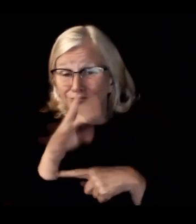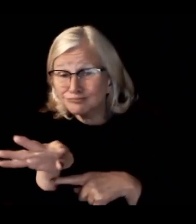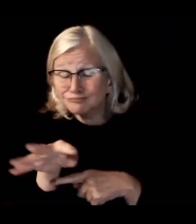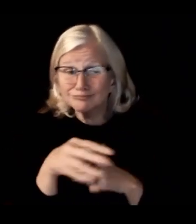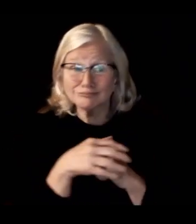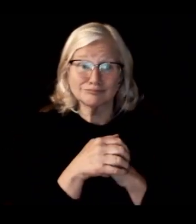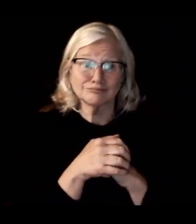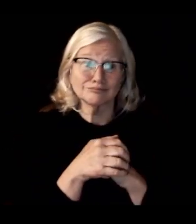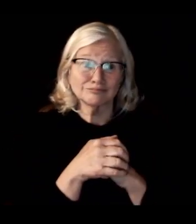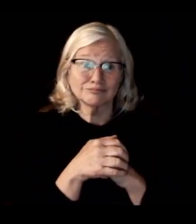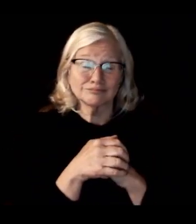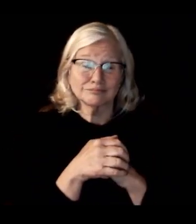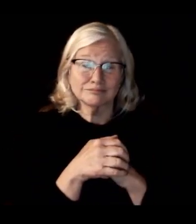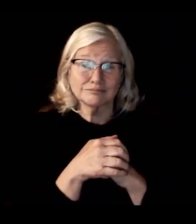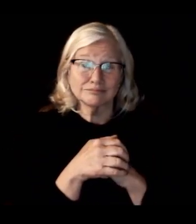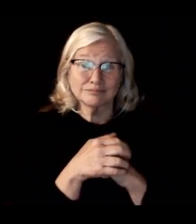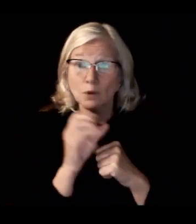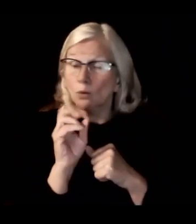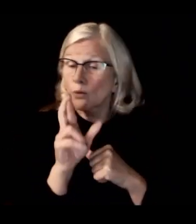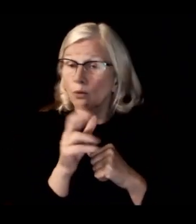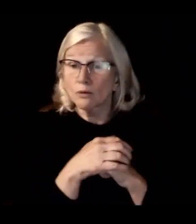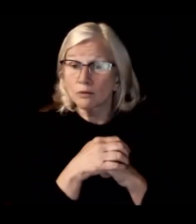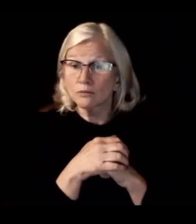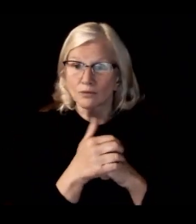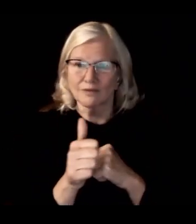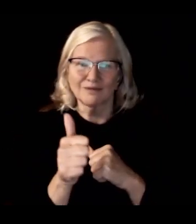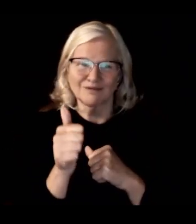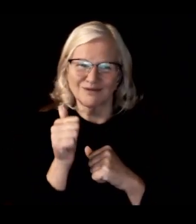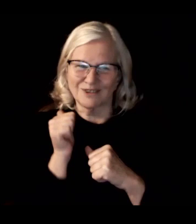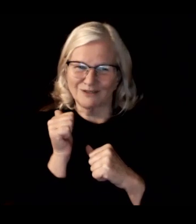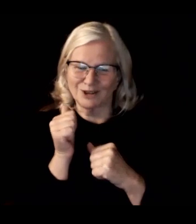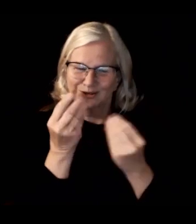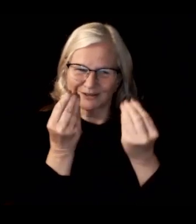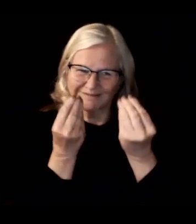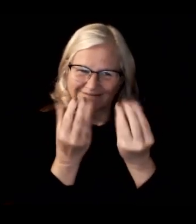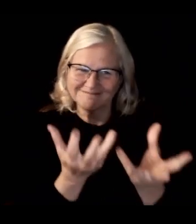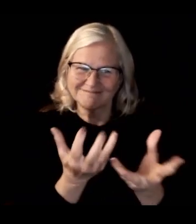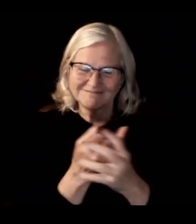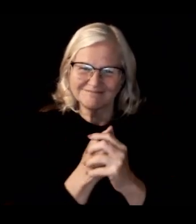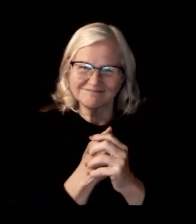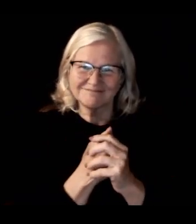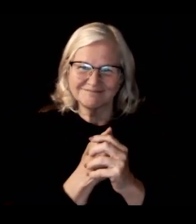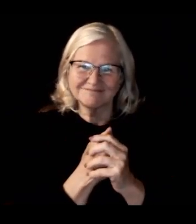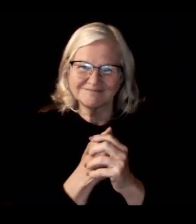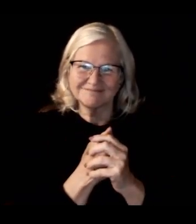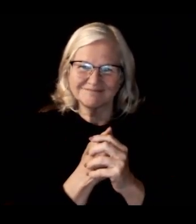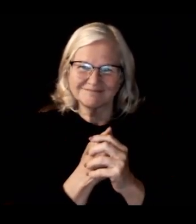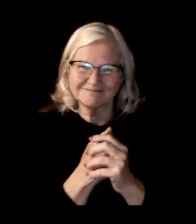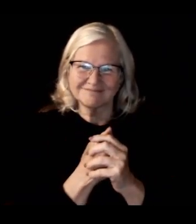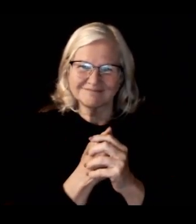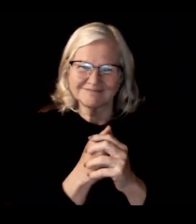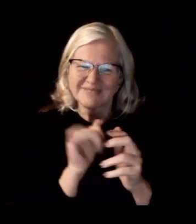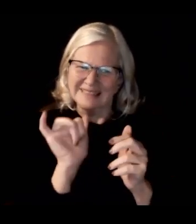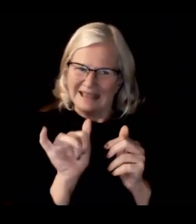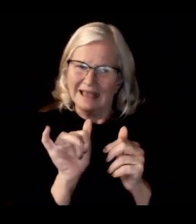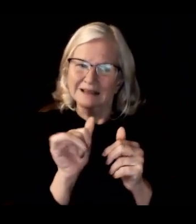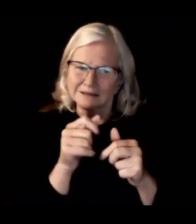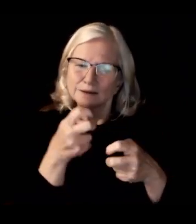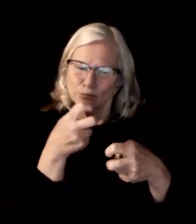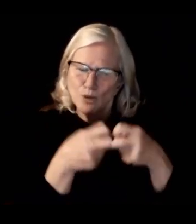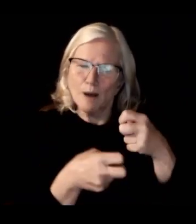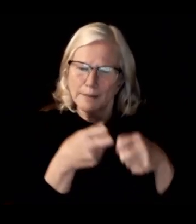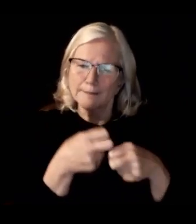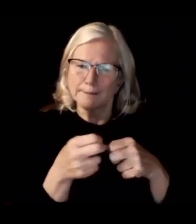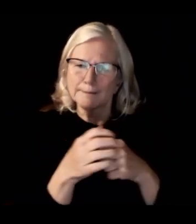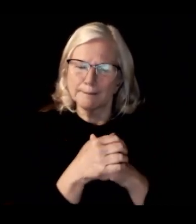reluctant to provide information about their activities. And both of those things are problematic simply because it's only when